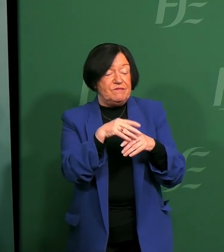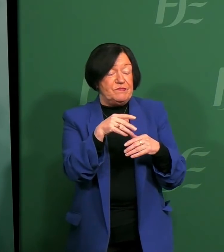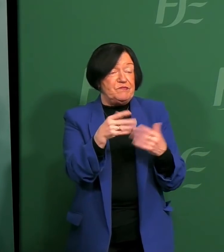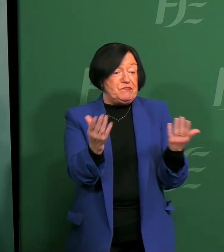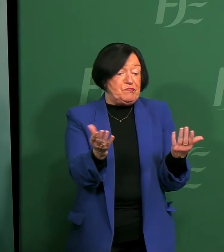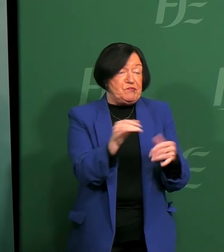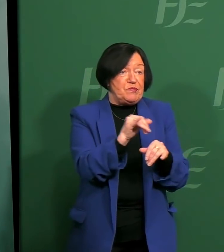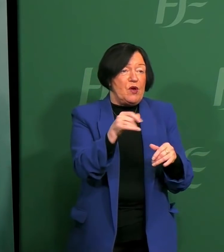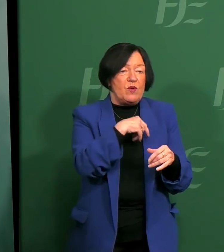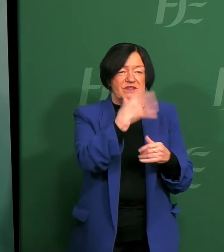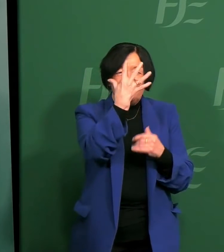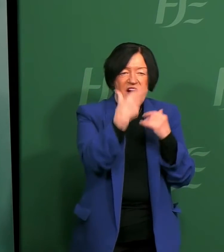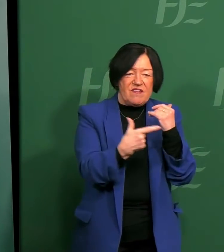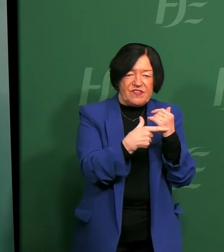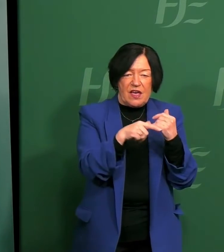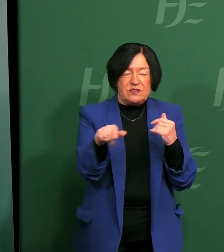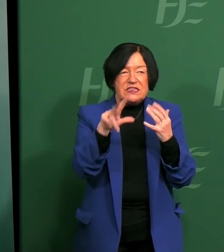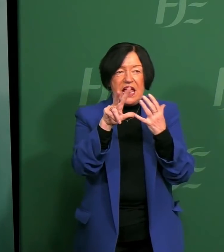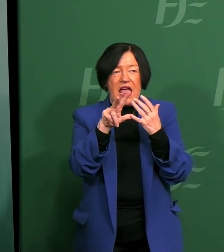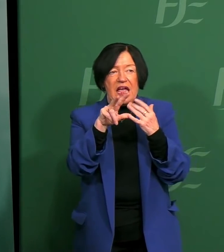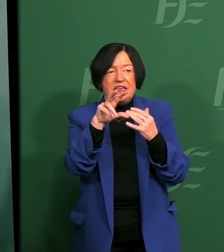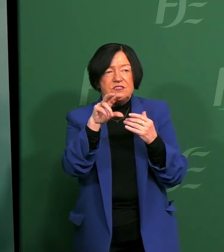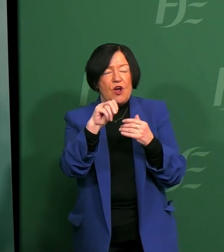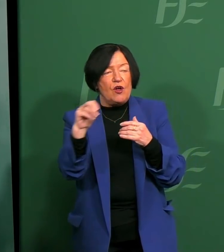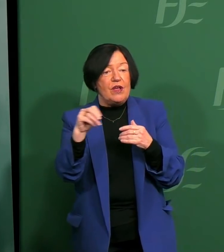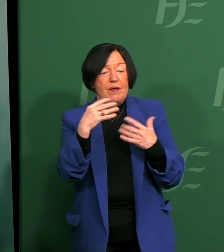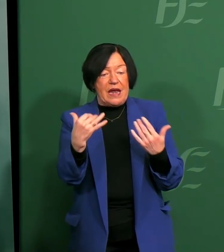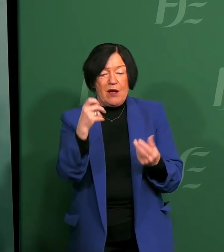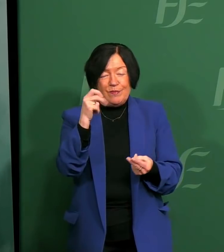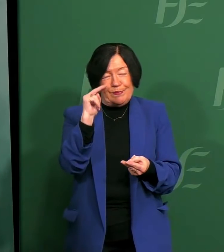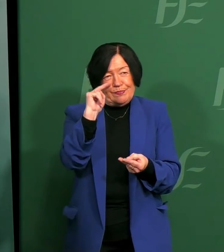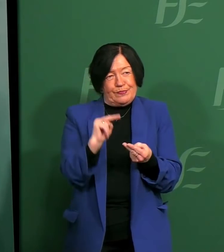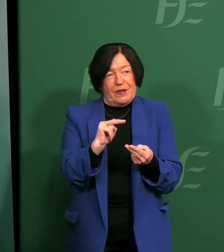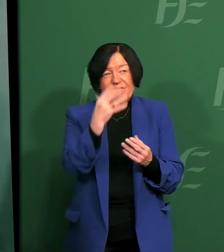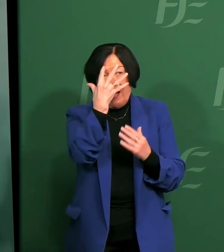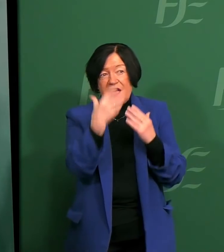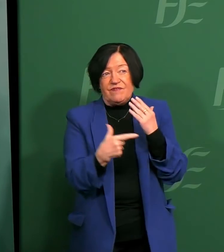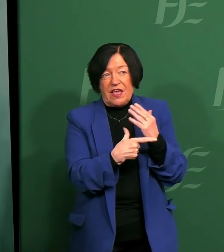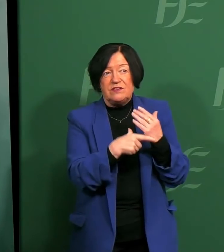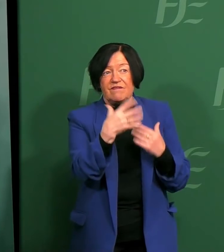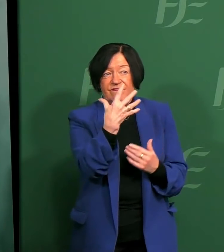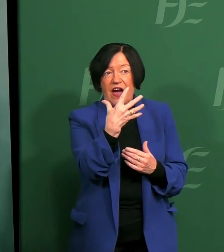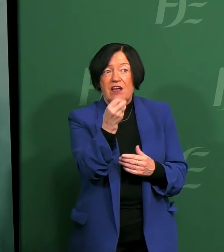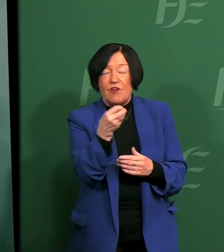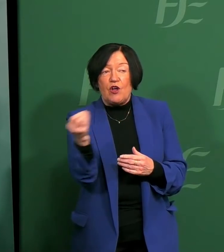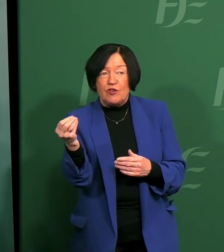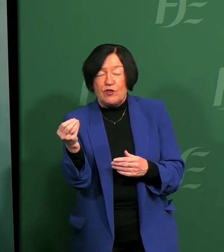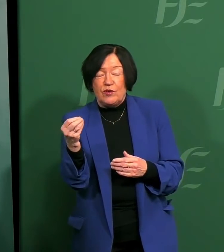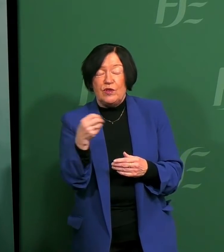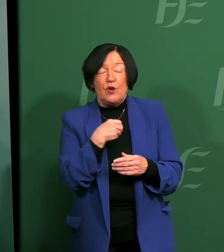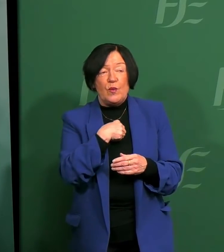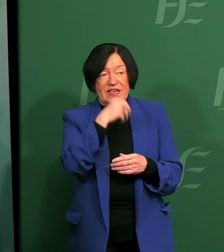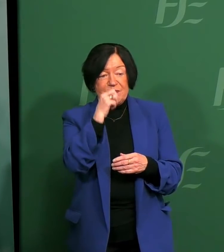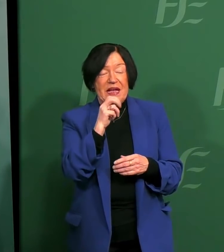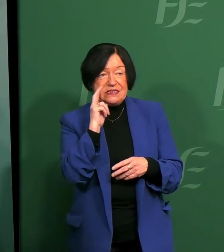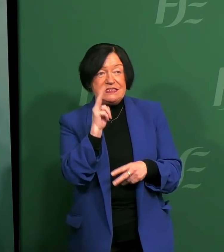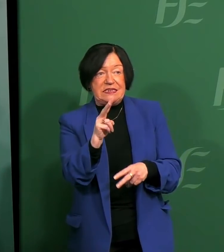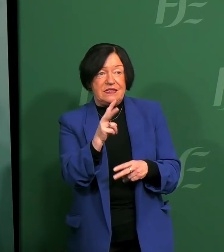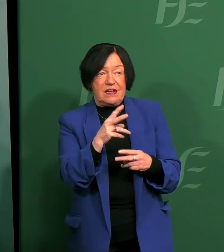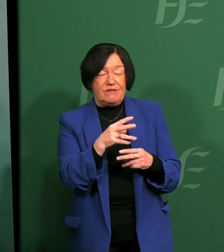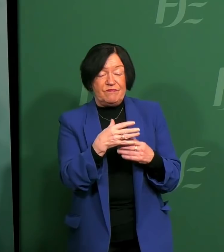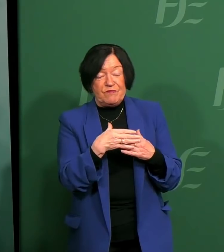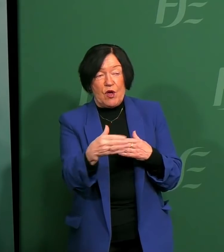time. It was around 5,800. It's down just marginally to 5,500, but we would expect to see that come